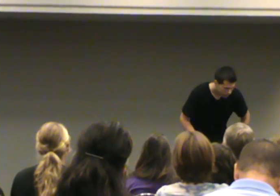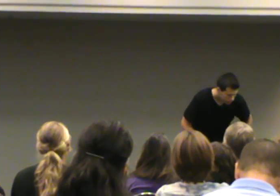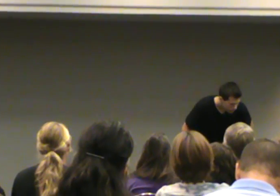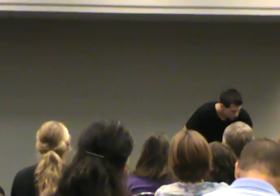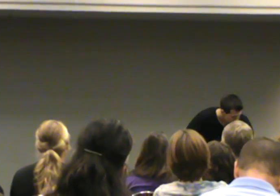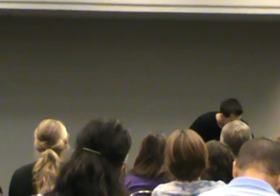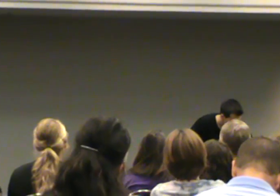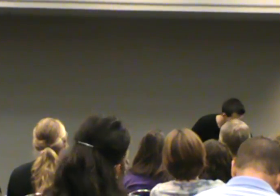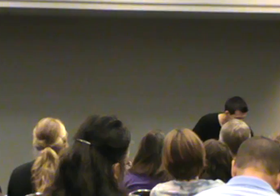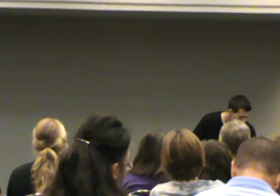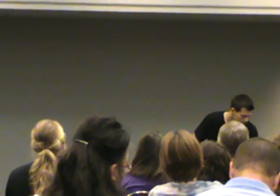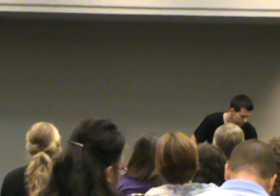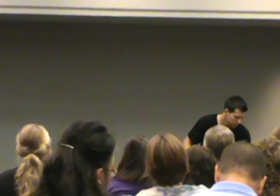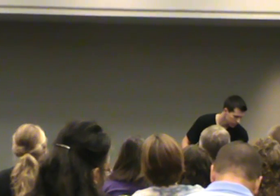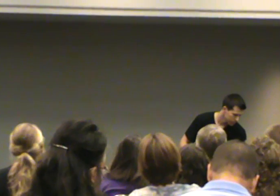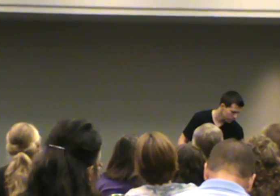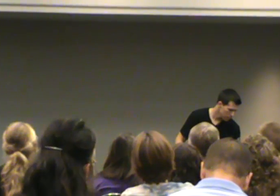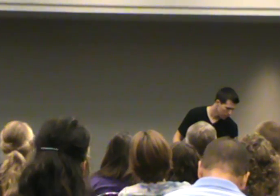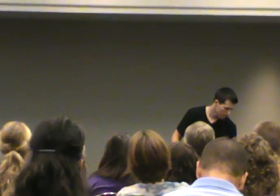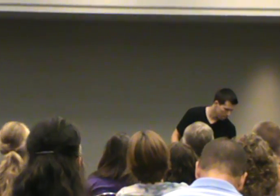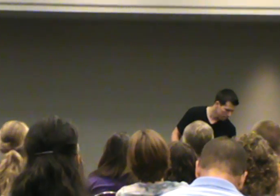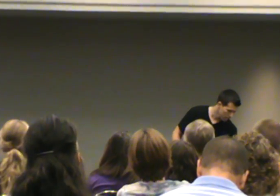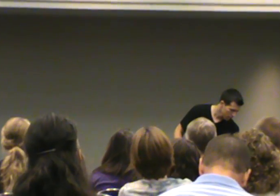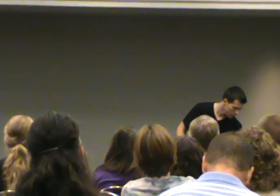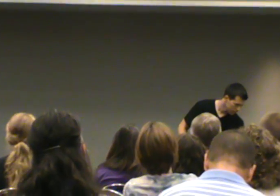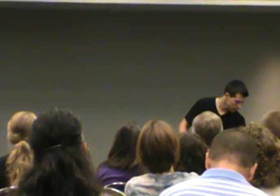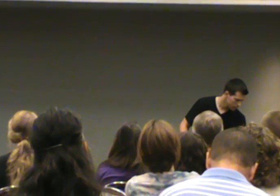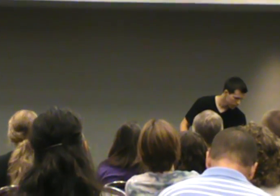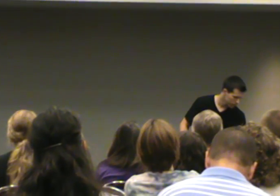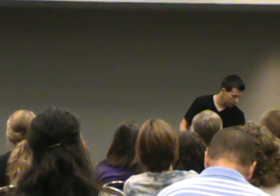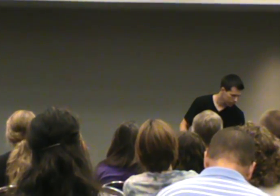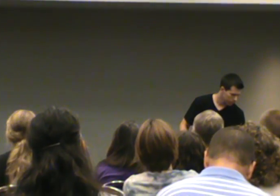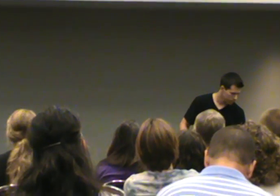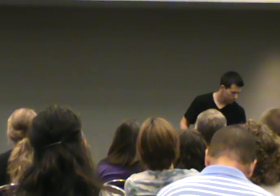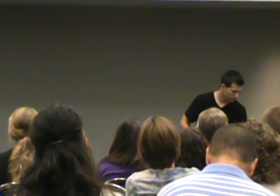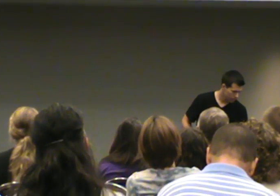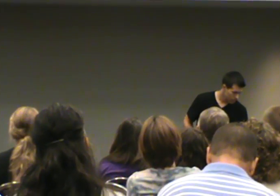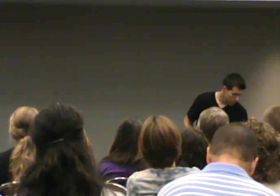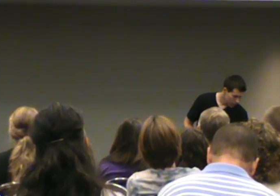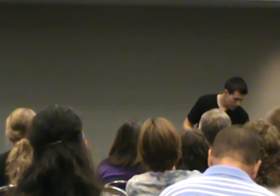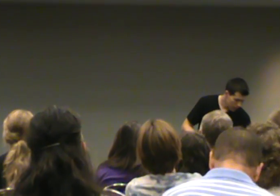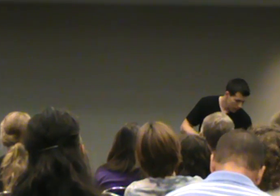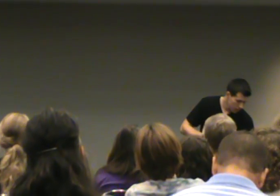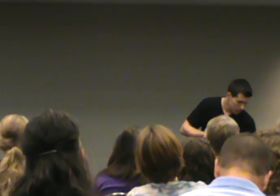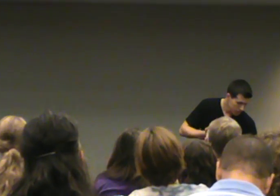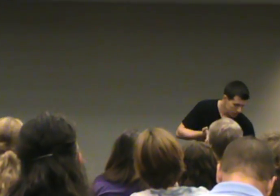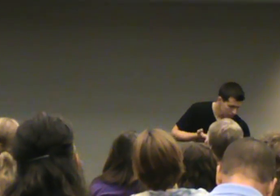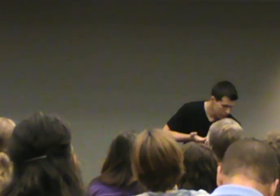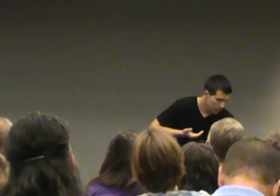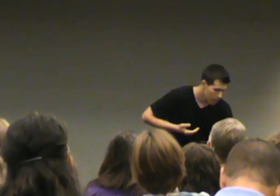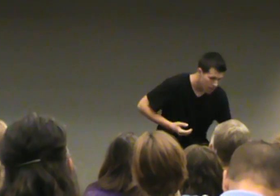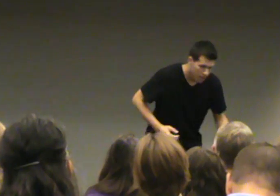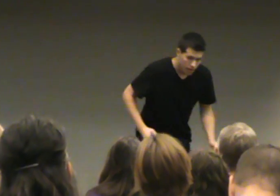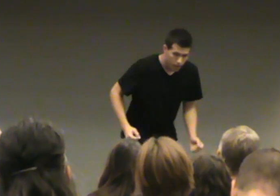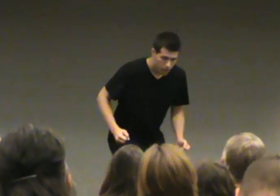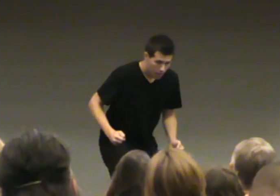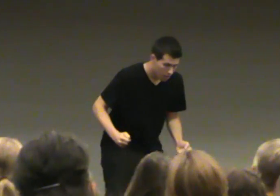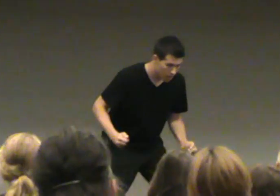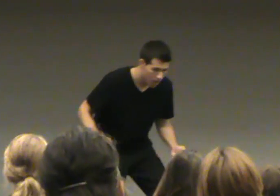where our daughter lay. He took her by the hand, told her child to rise, and the words